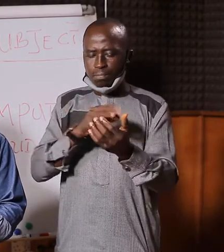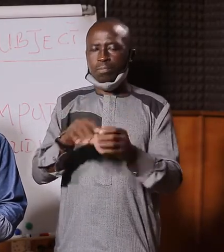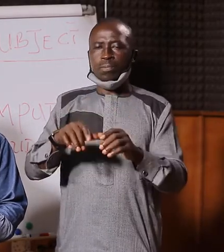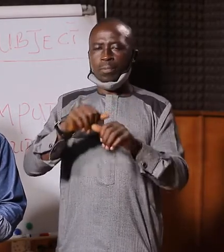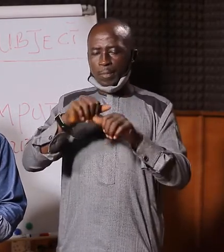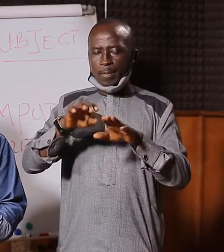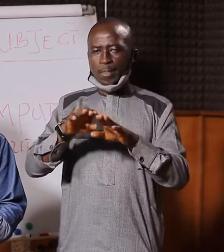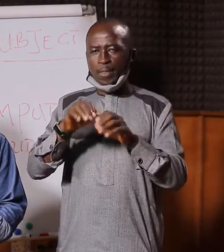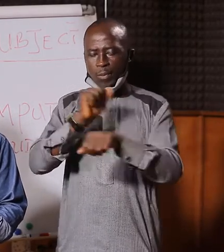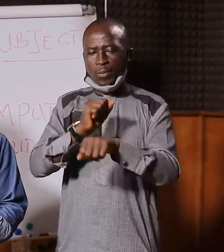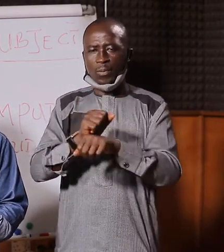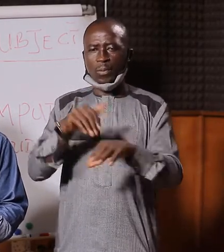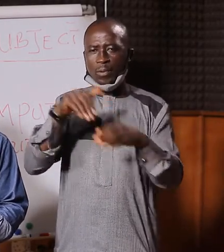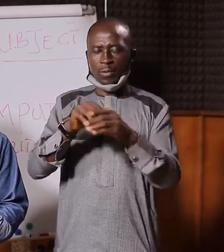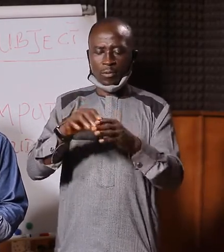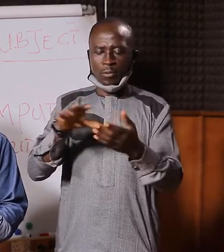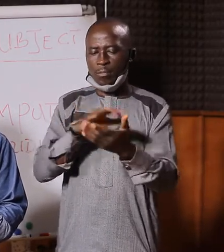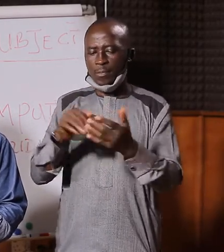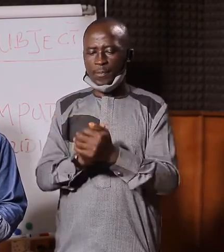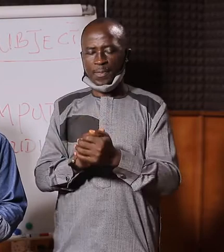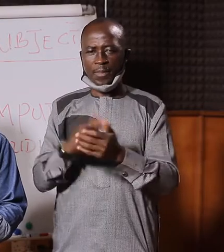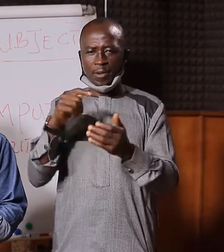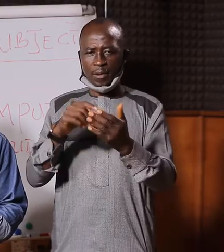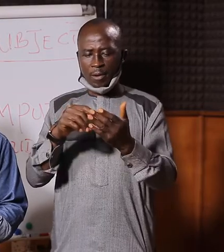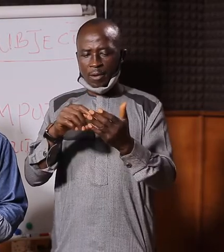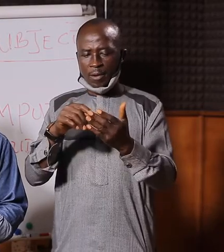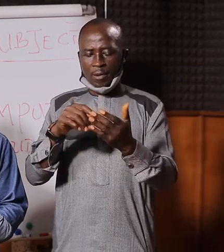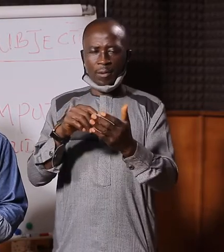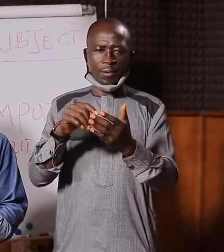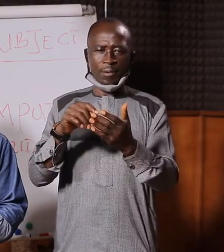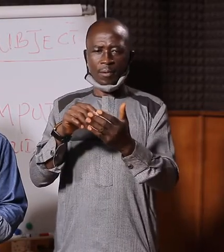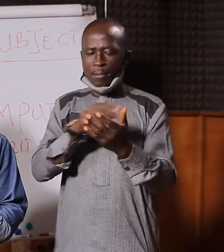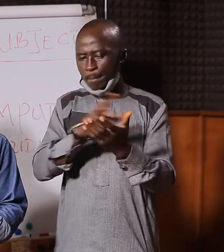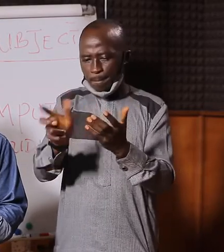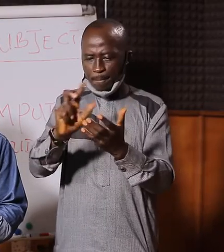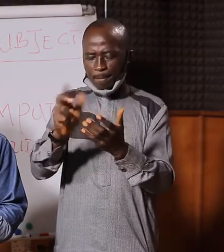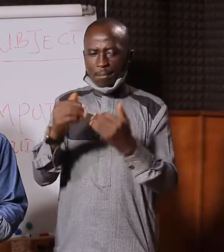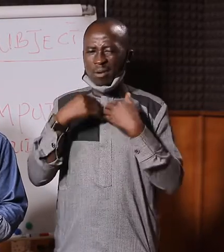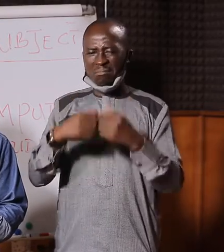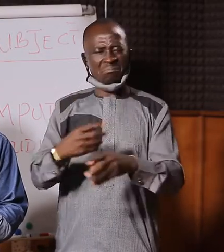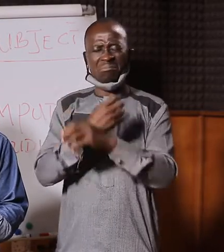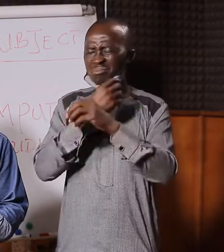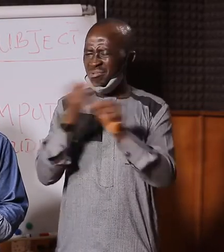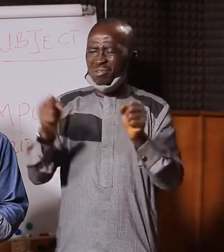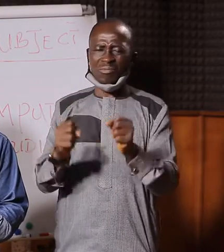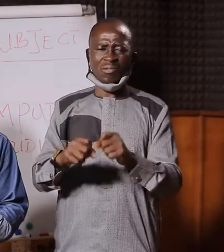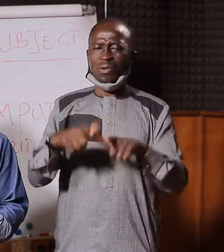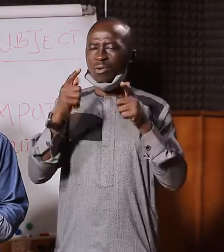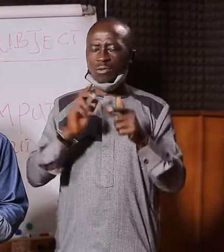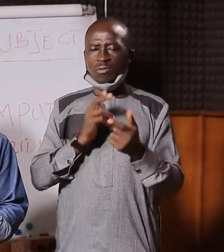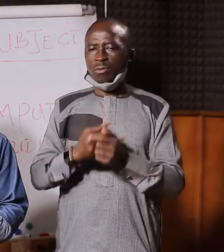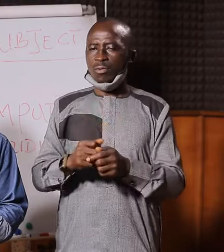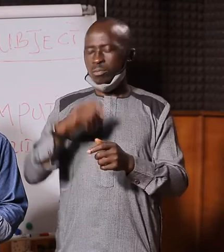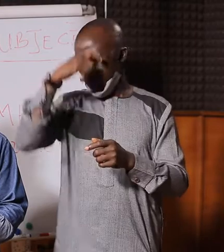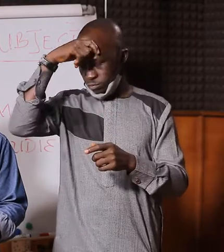operations on the computer. You know, the mouse have actually saved us a lot of stress. In early years